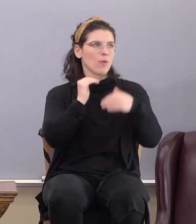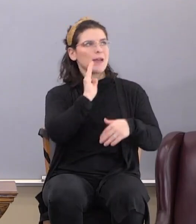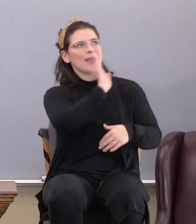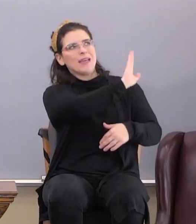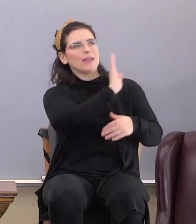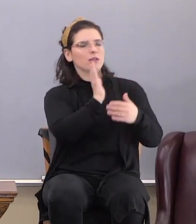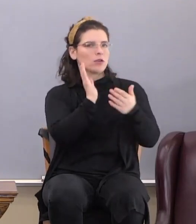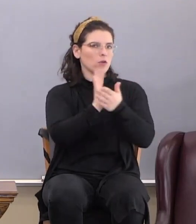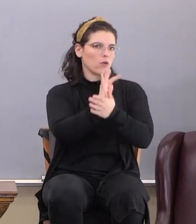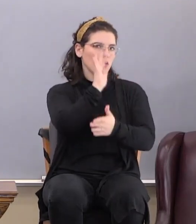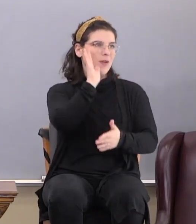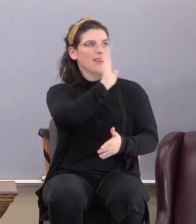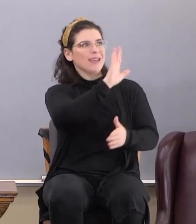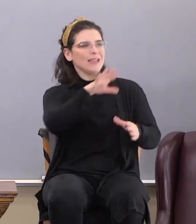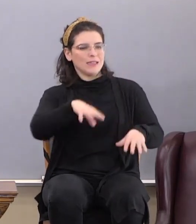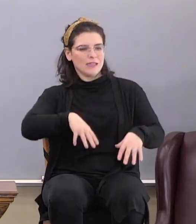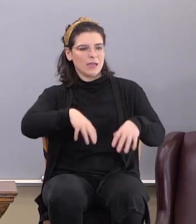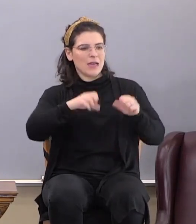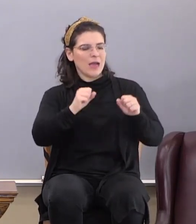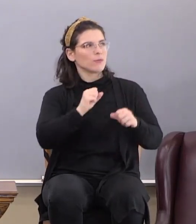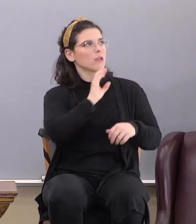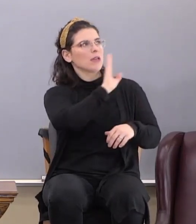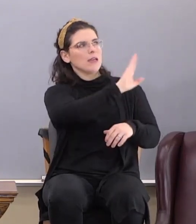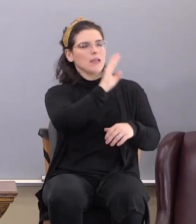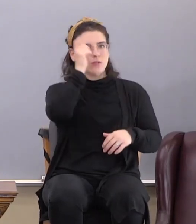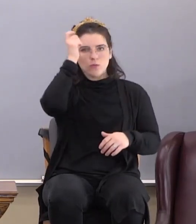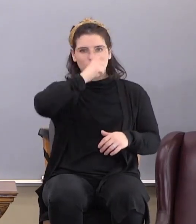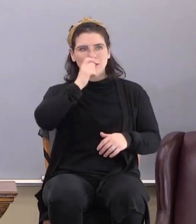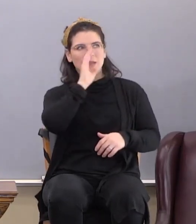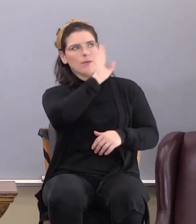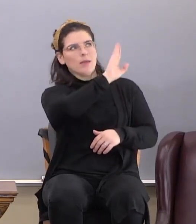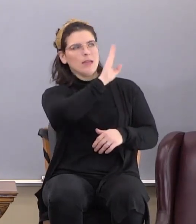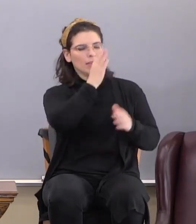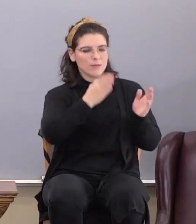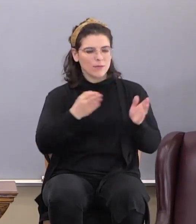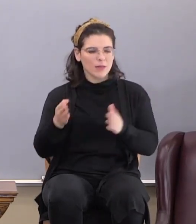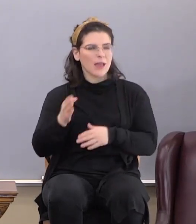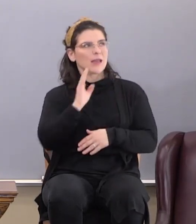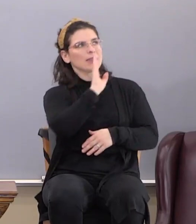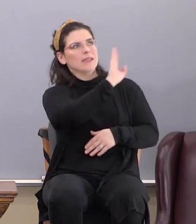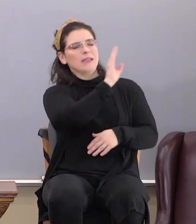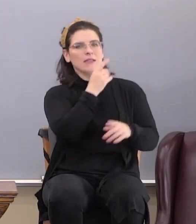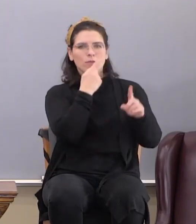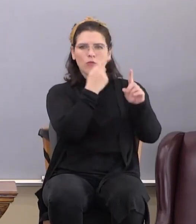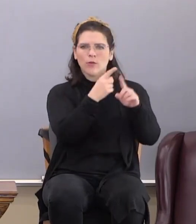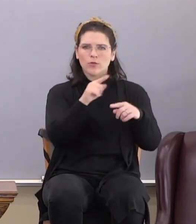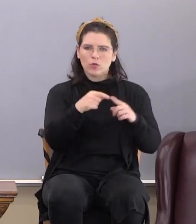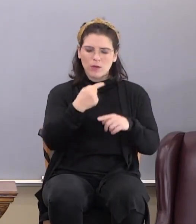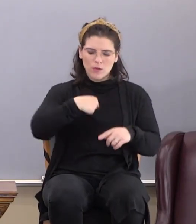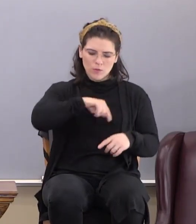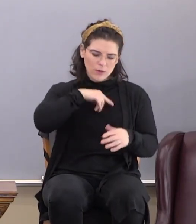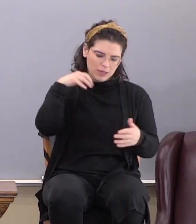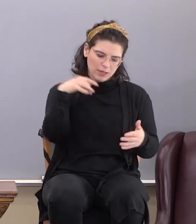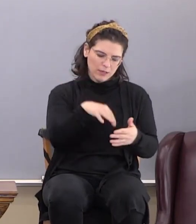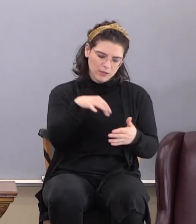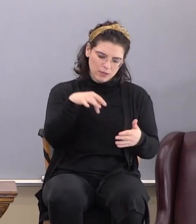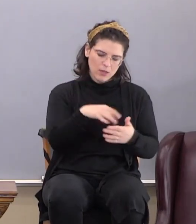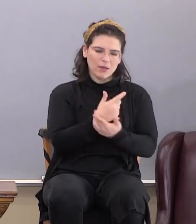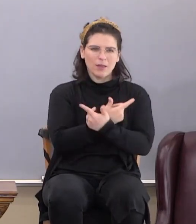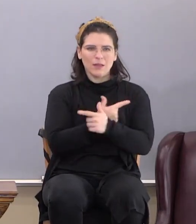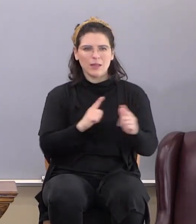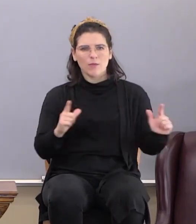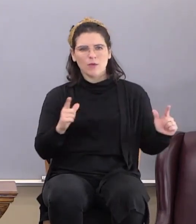adoption. We have freedom in His wisdom, His plans, His purposes. So when we study liberty, and by the